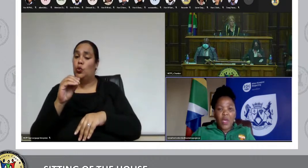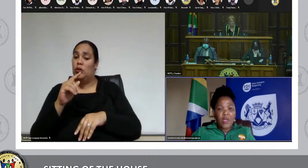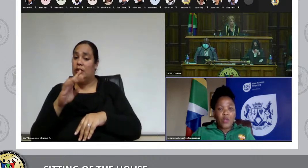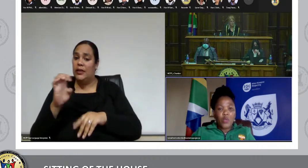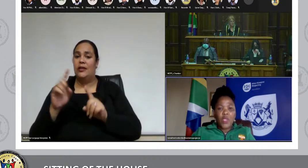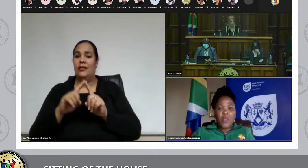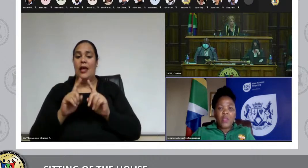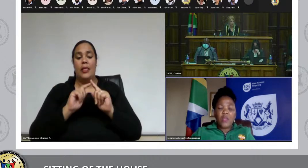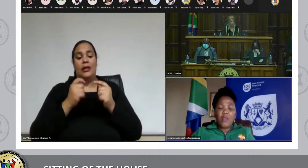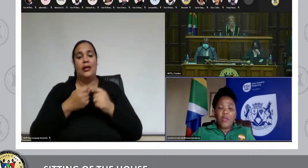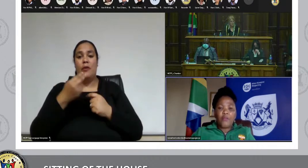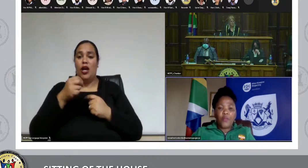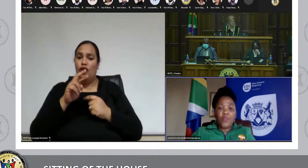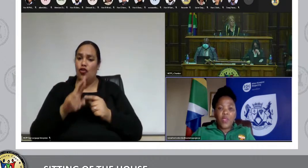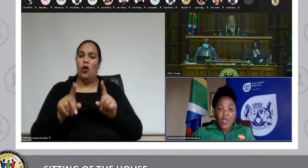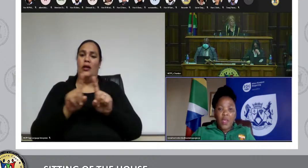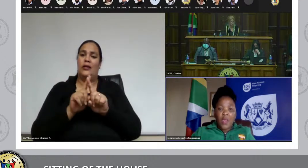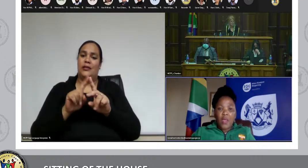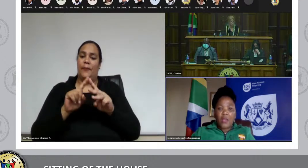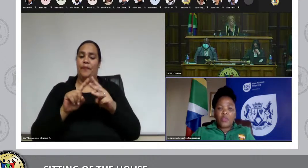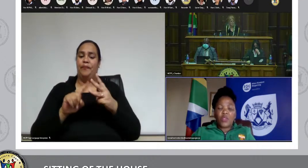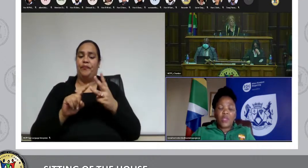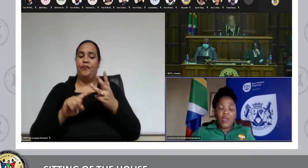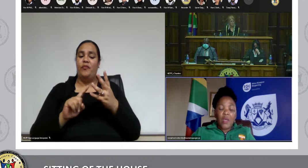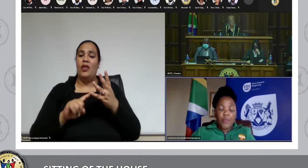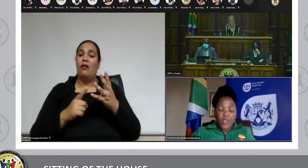the HR, including the from the